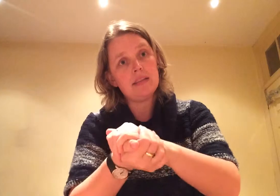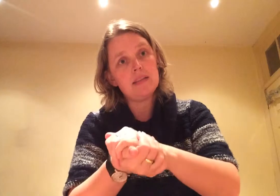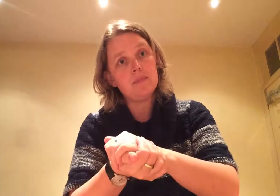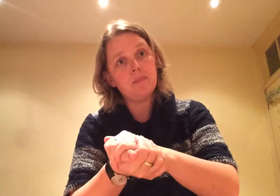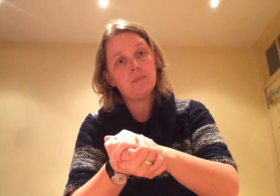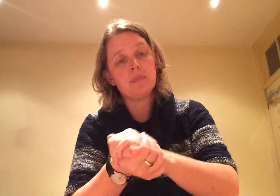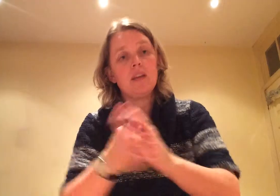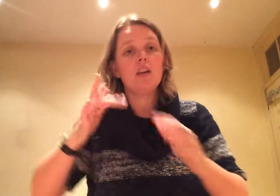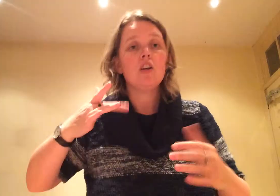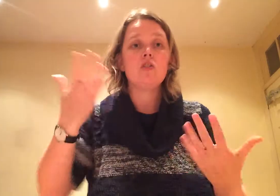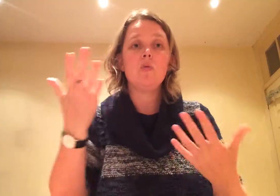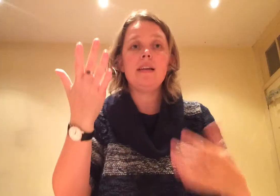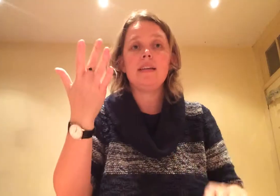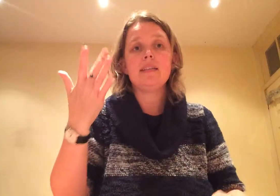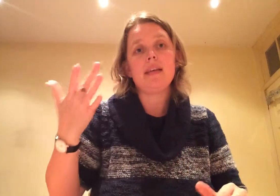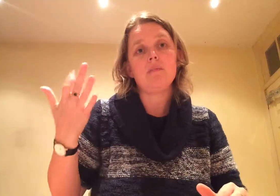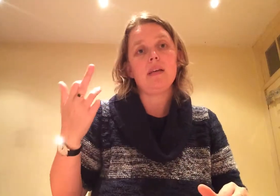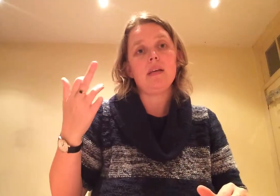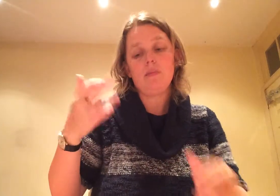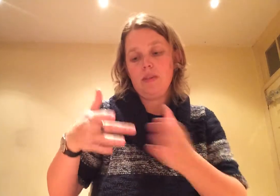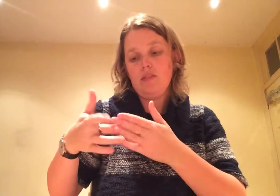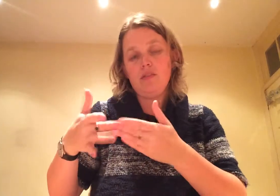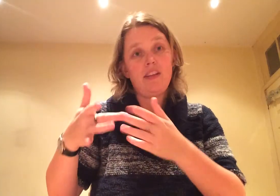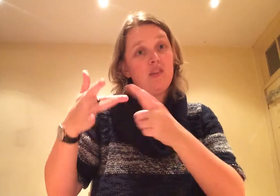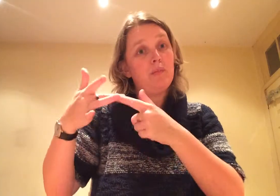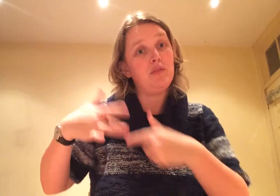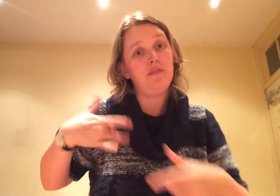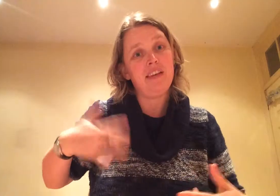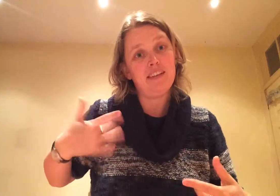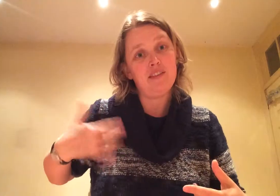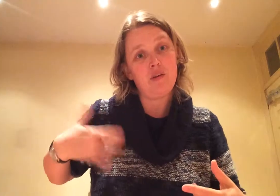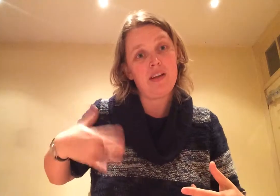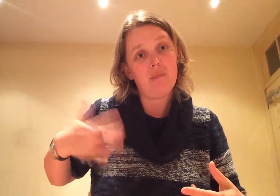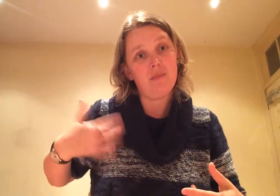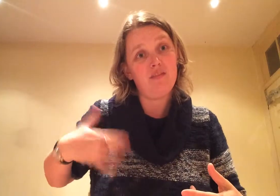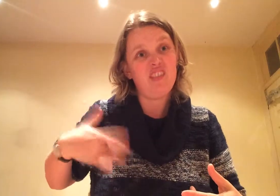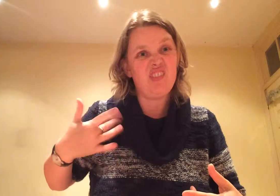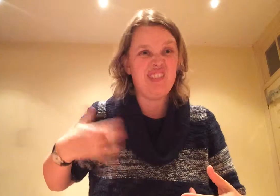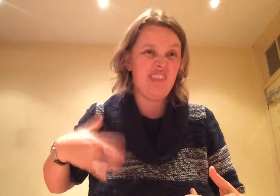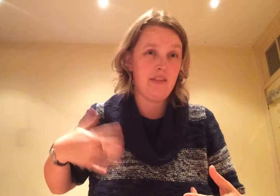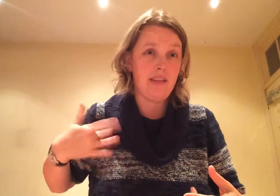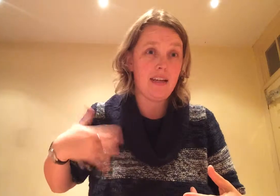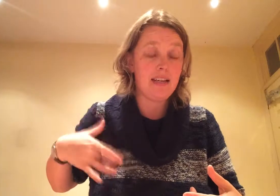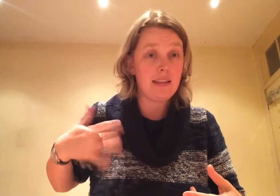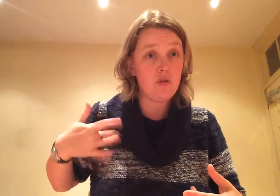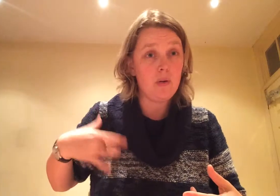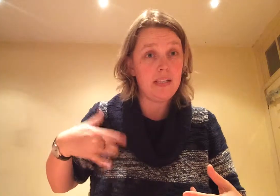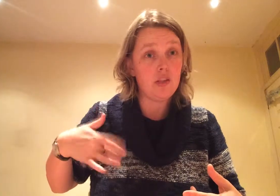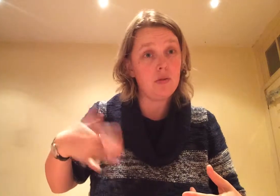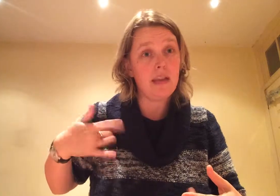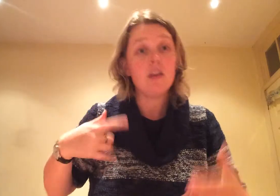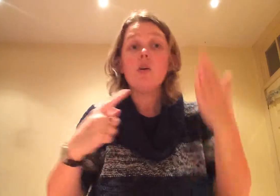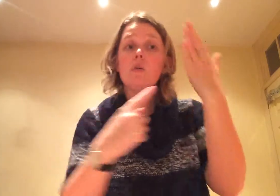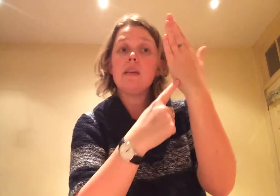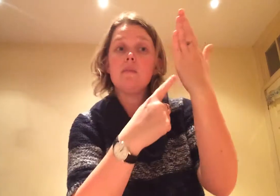hands. Toilet is like, it's sort of like your middle finger just going up over your sort of on the side here. That's toilet, you can do that. Or sometimes